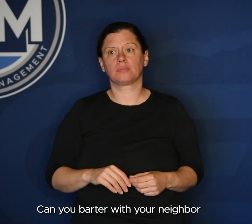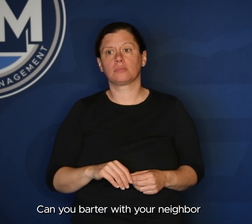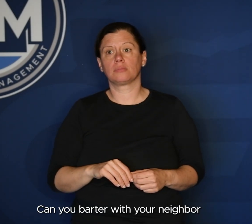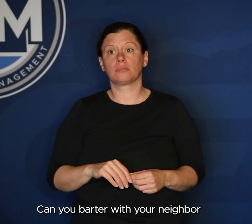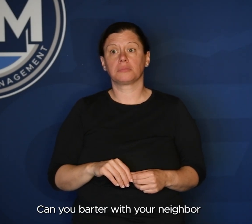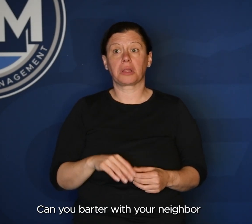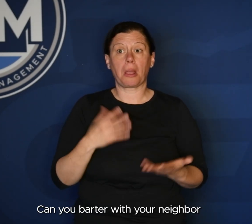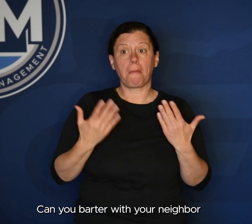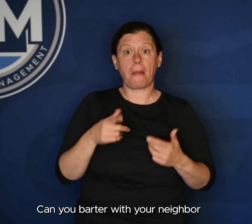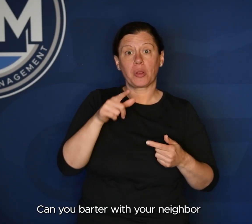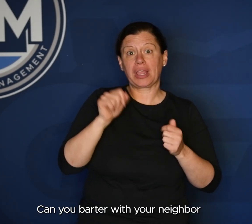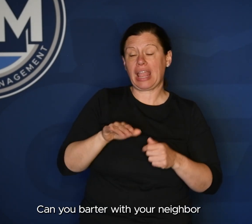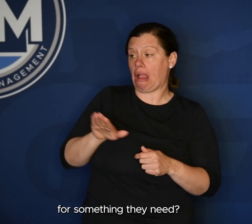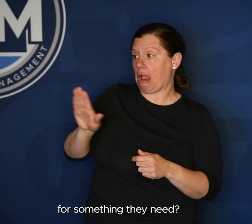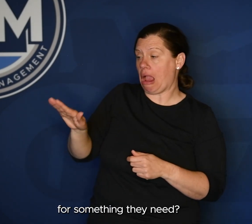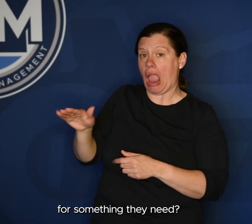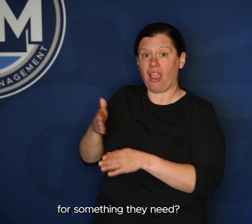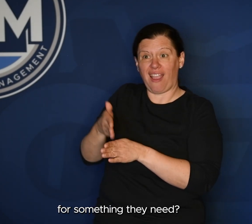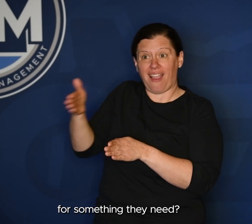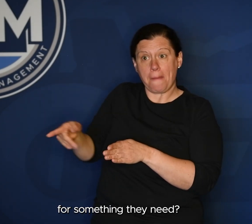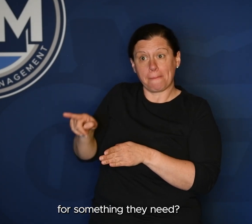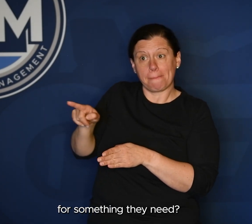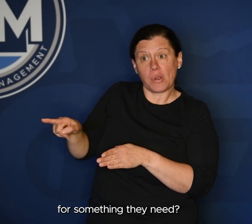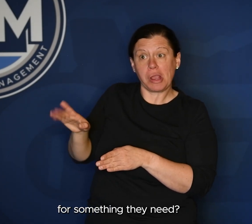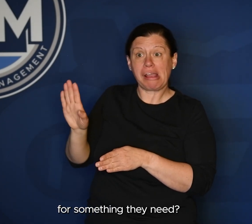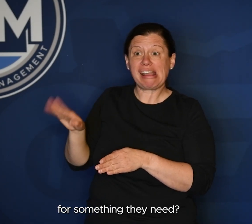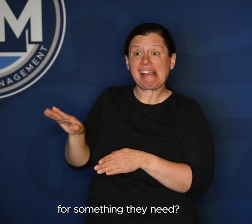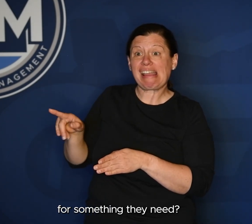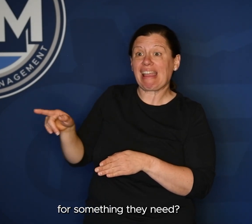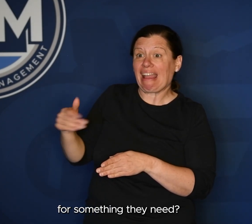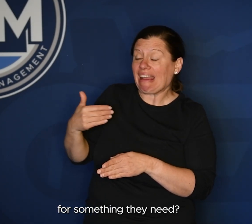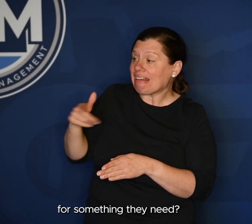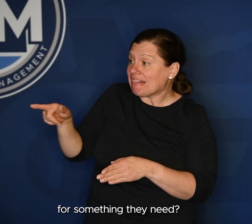Can you barter with your neighbor for something they need?